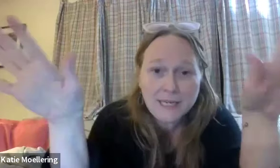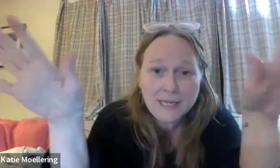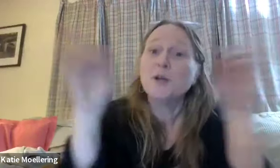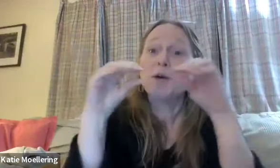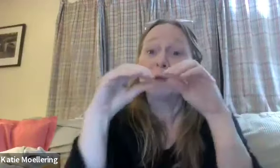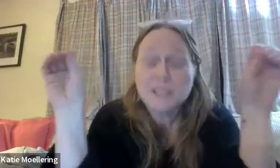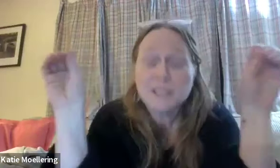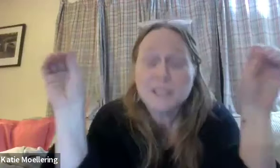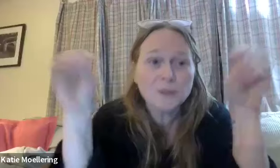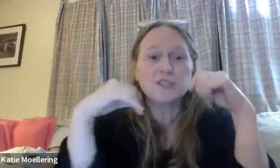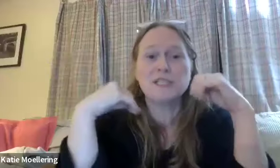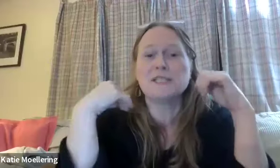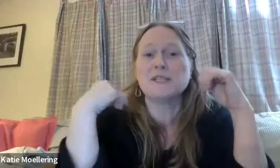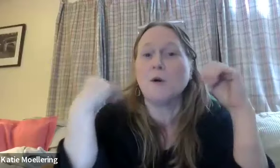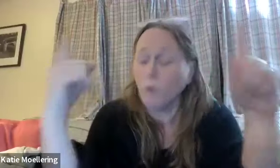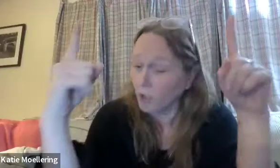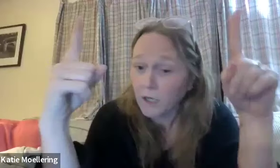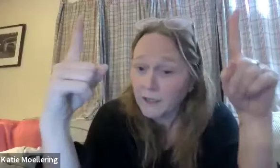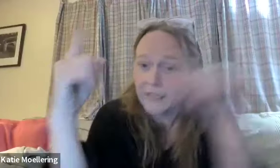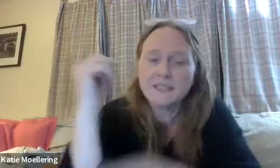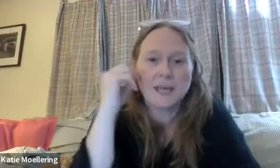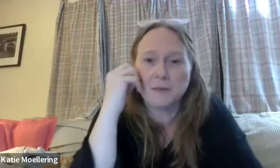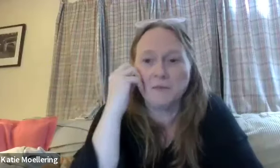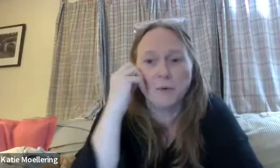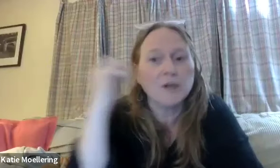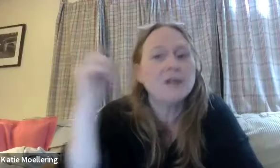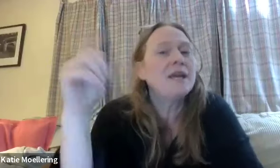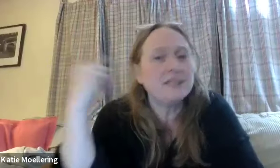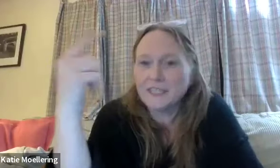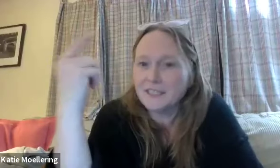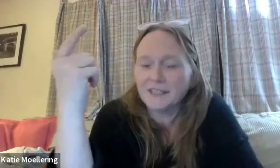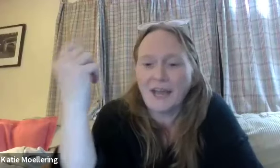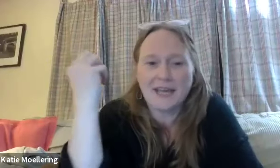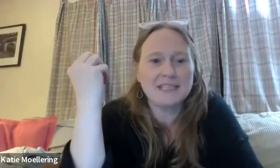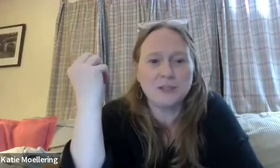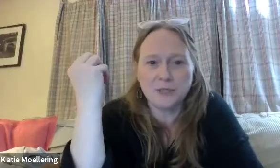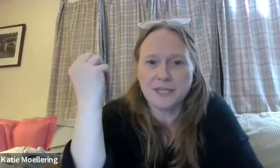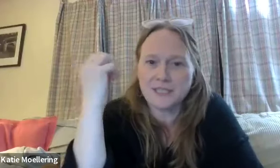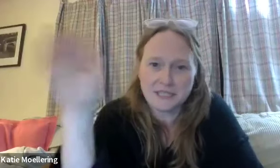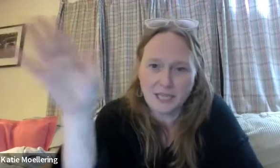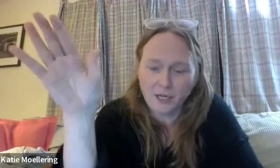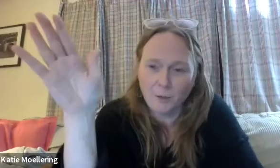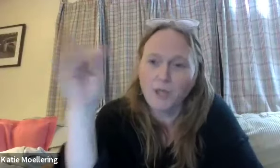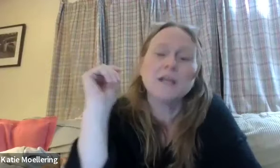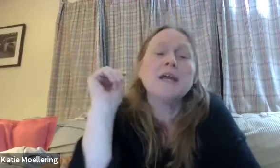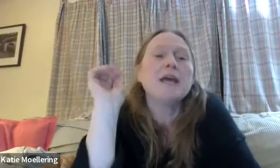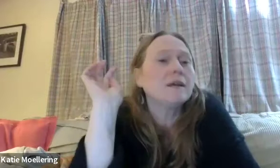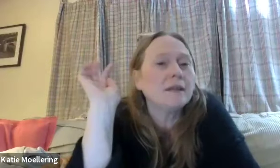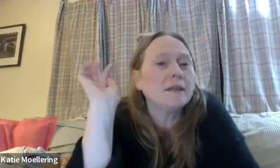any procedural questions or, and this has happened before, you get into class and you realize this is not going to work,